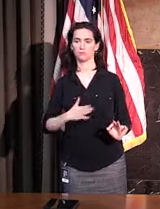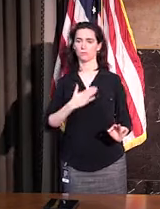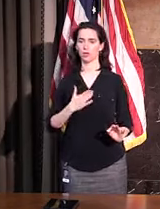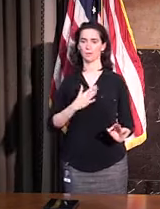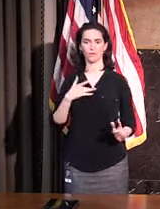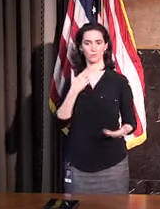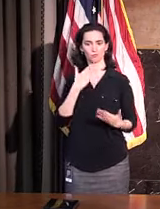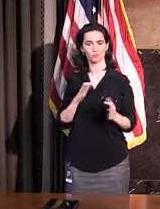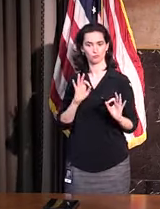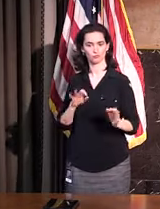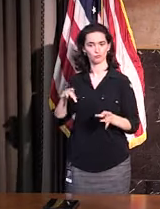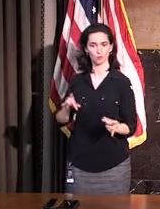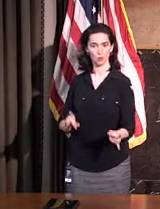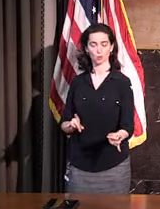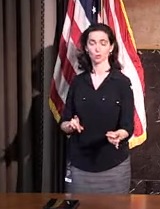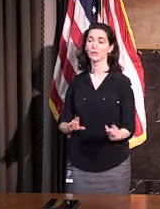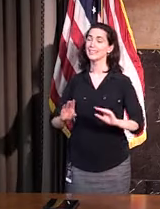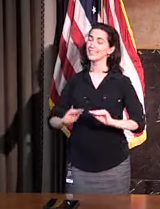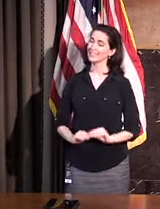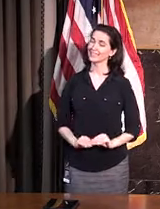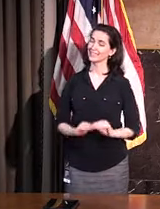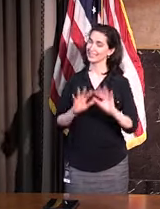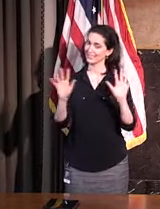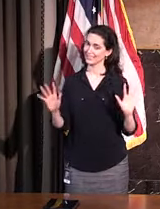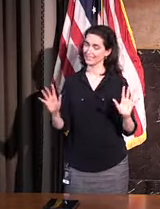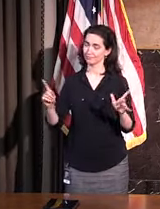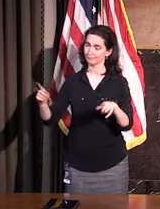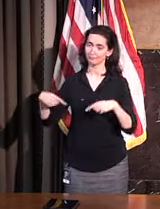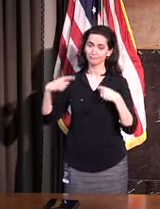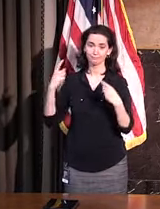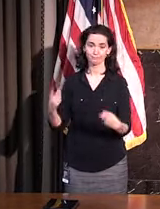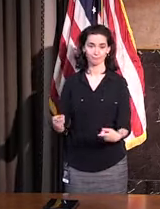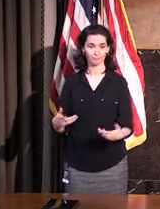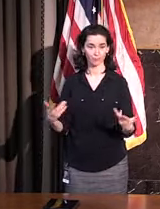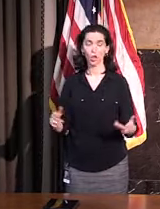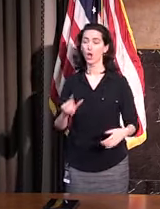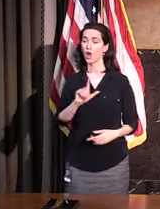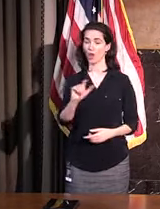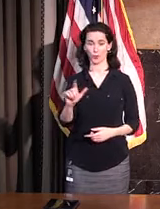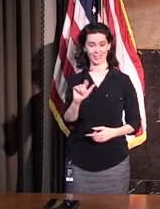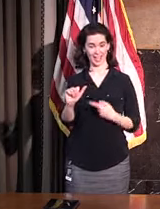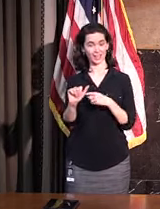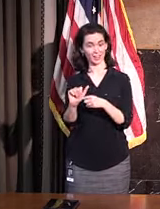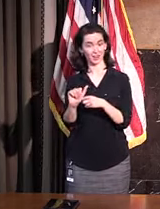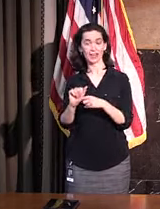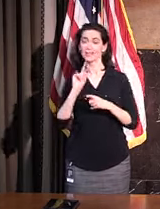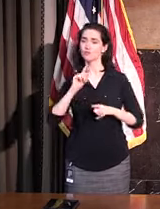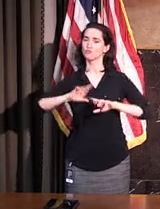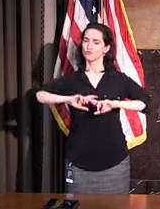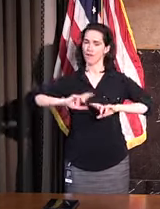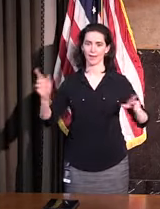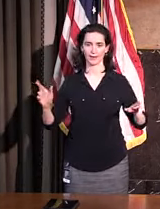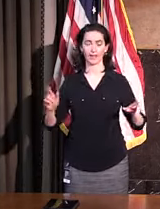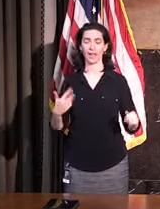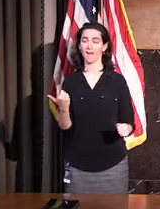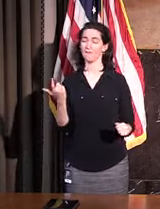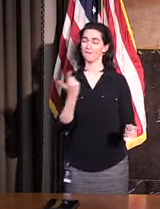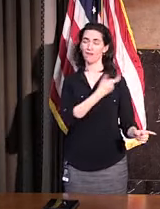as it has been for quite some time now, that the capacity of Louisiana to administer